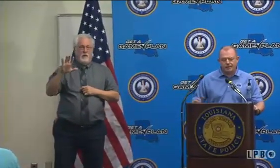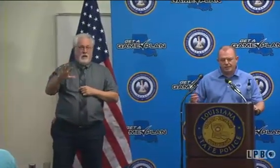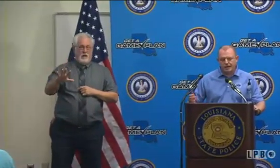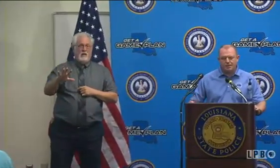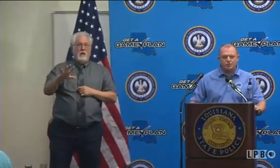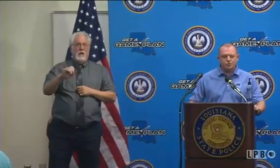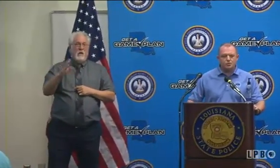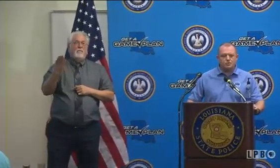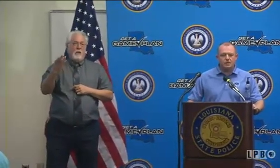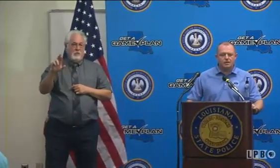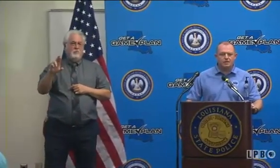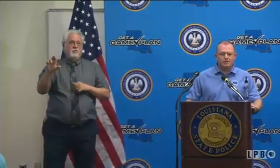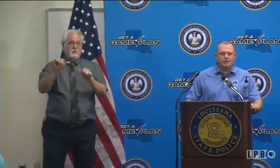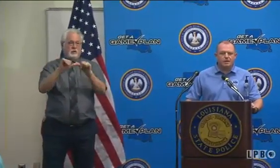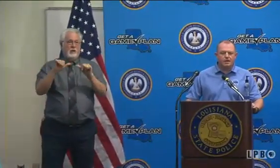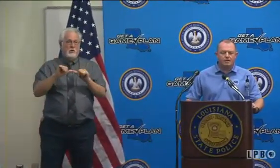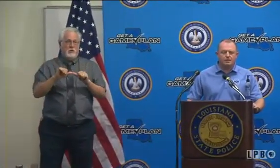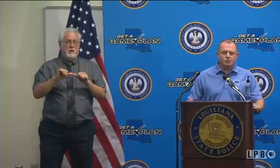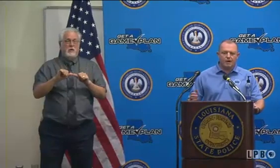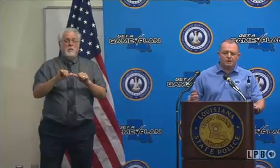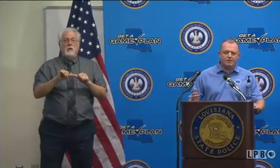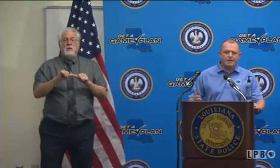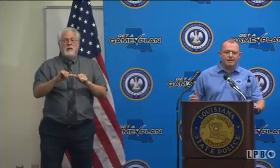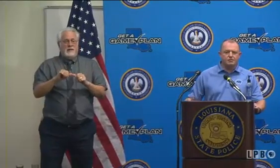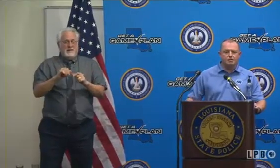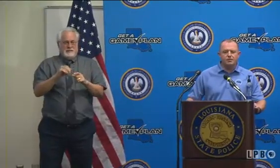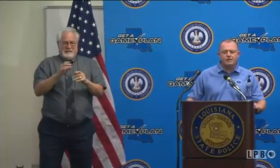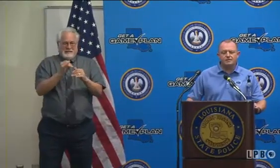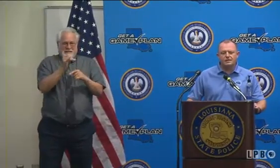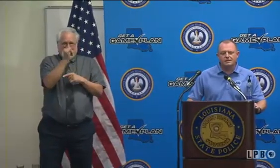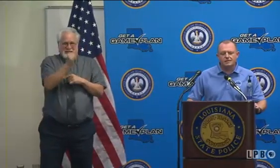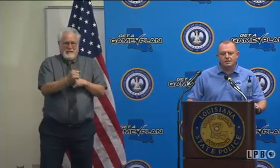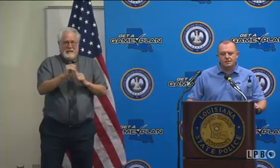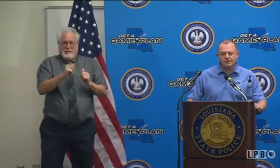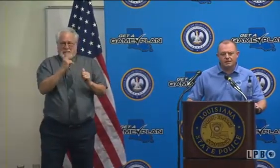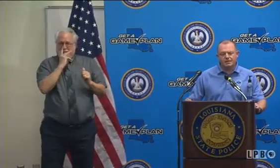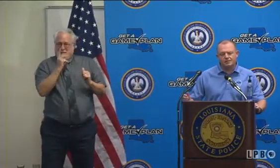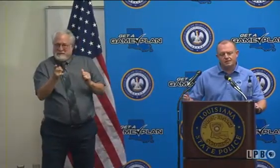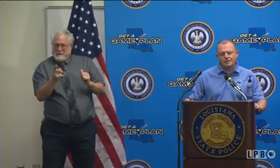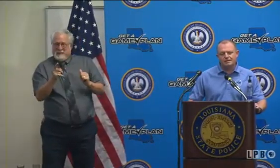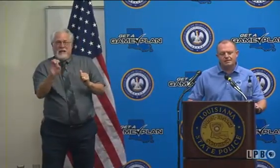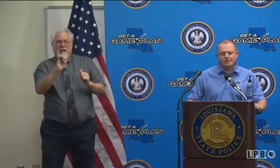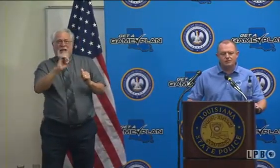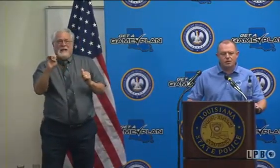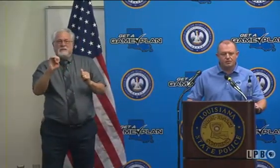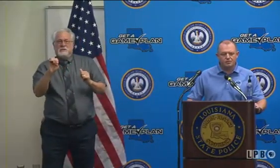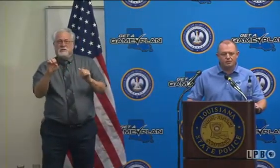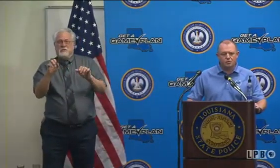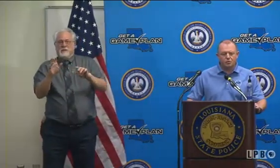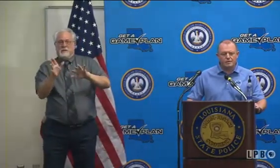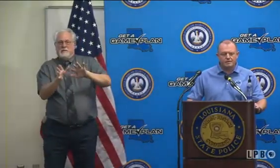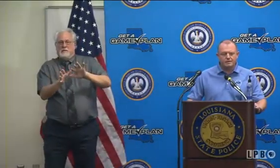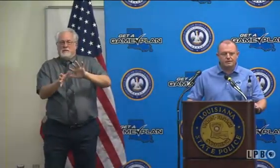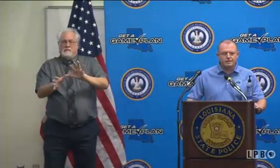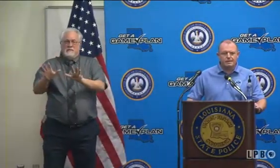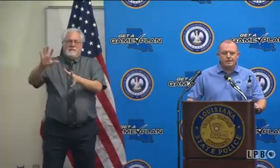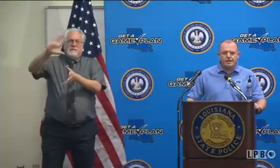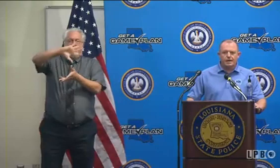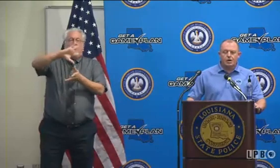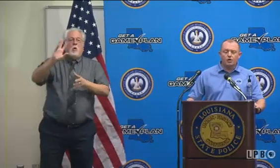and in the Baton Rouge area. It's right on the edge of where we could see the easterly extent of tropical storm